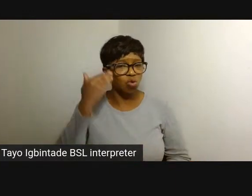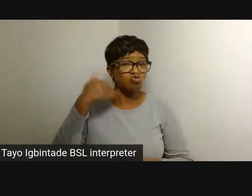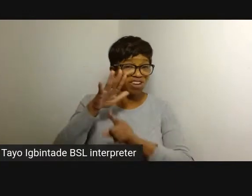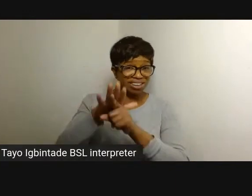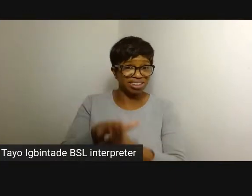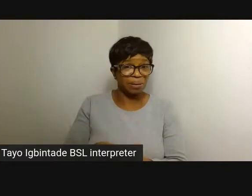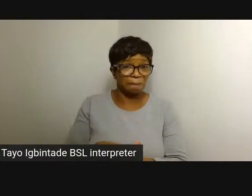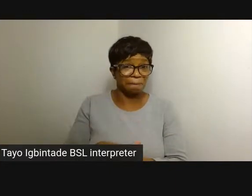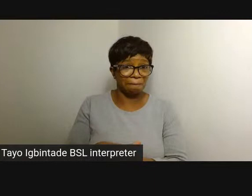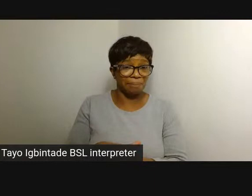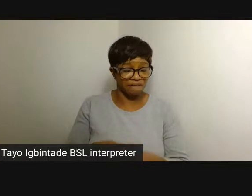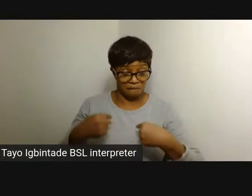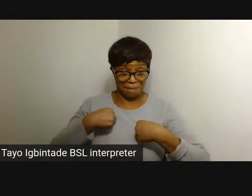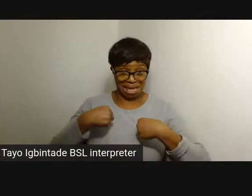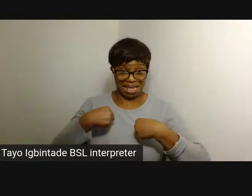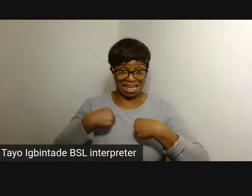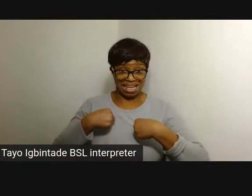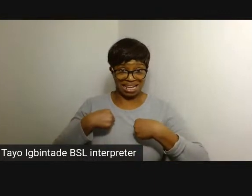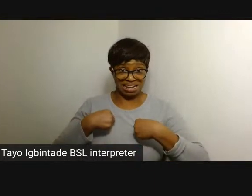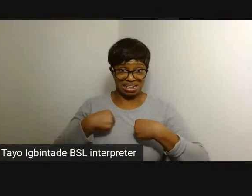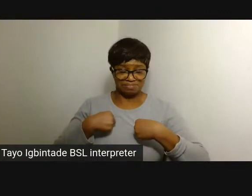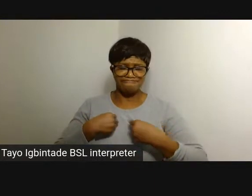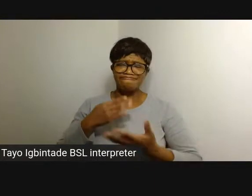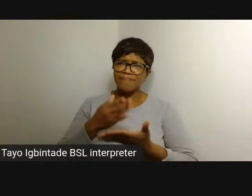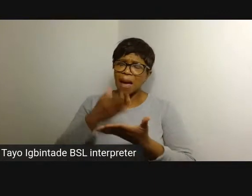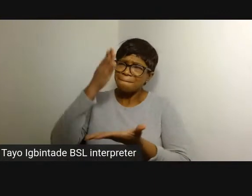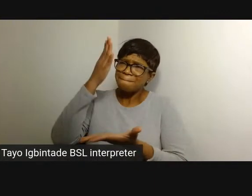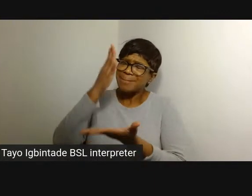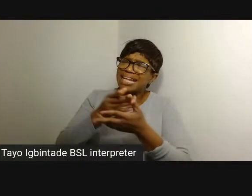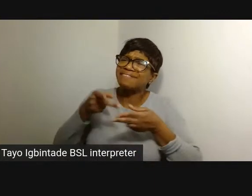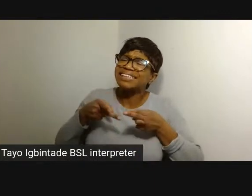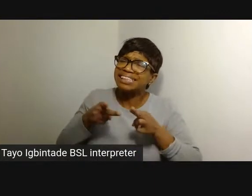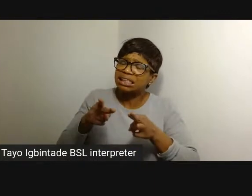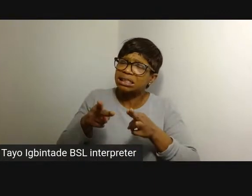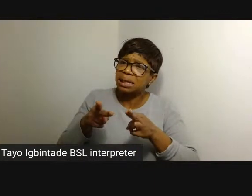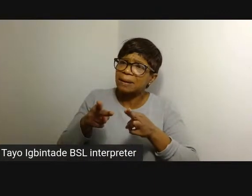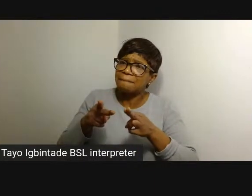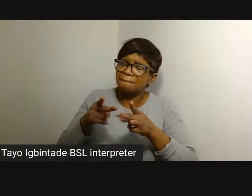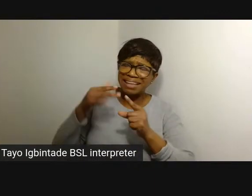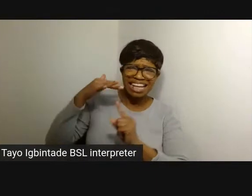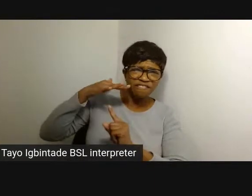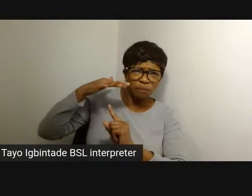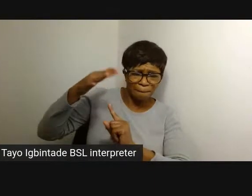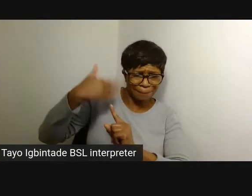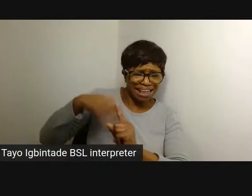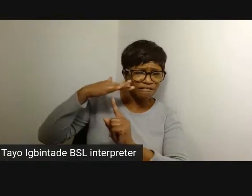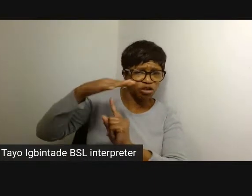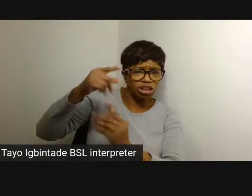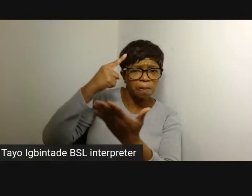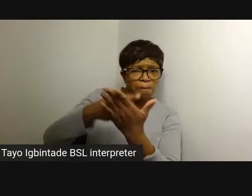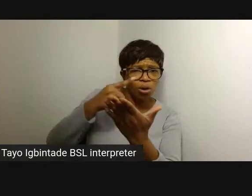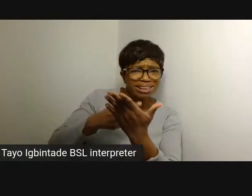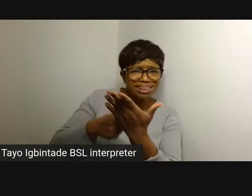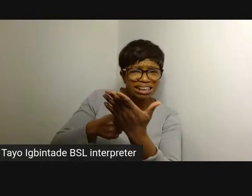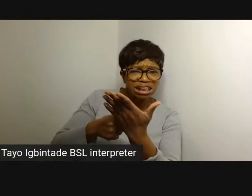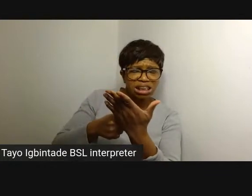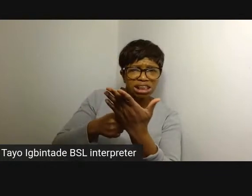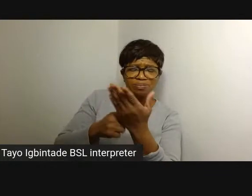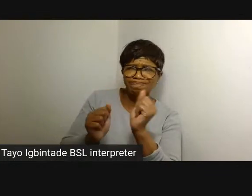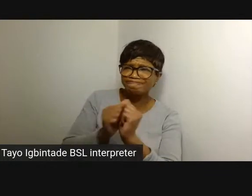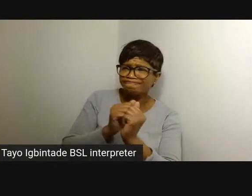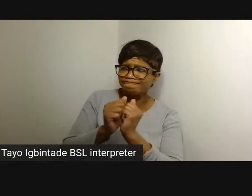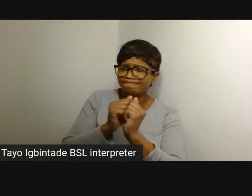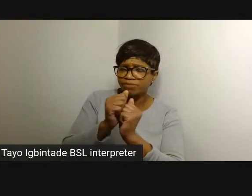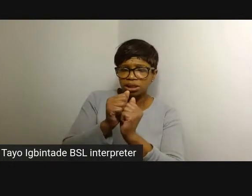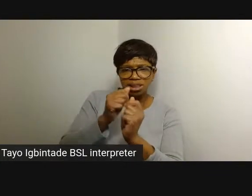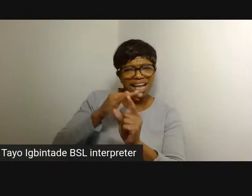Racism, for me, is a belief system that has influenced policies. It has shaped structures